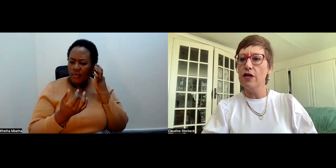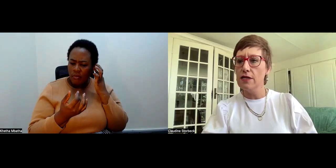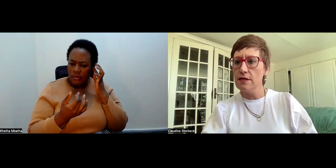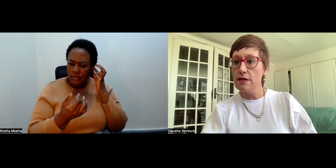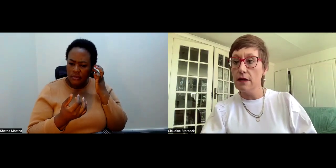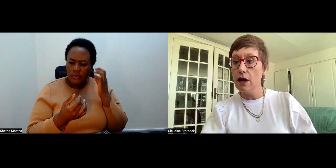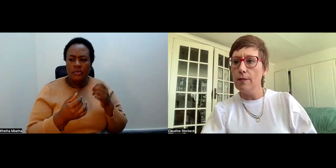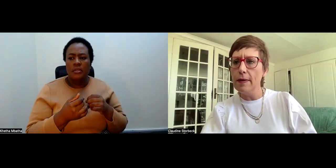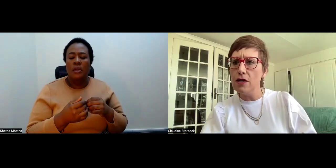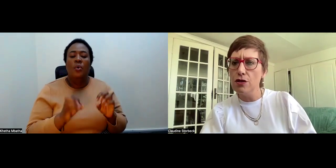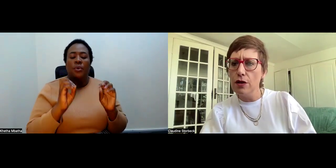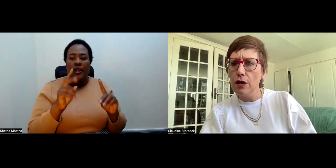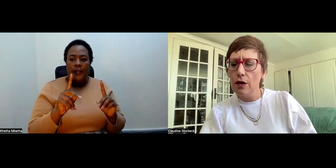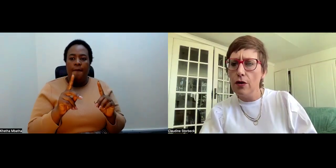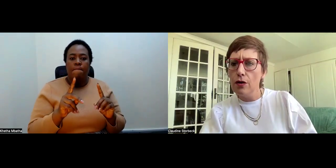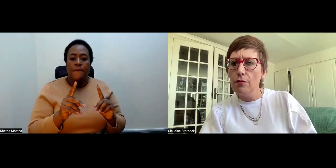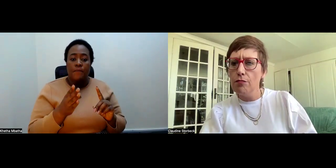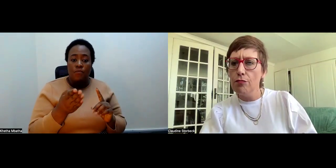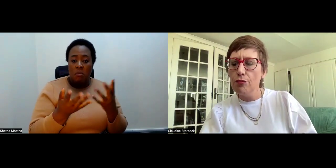Okay, there it is. Oh, maybe I should